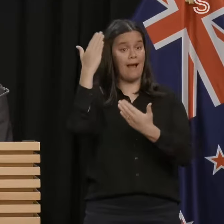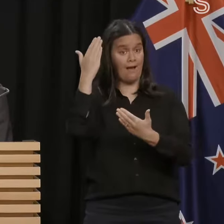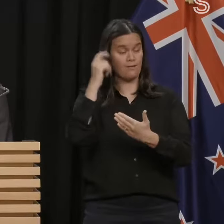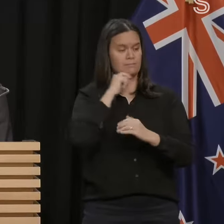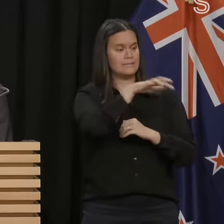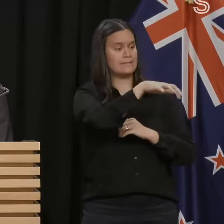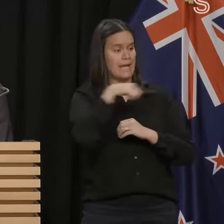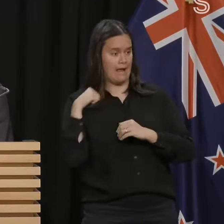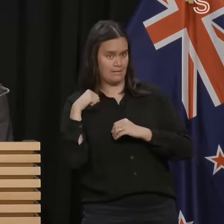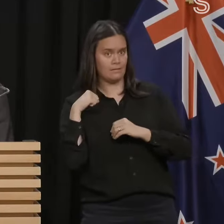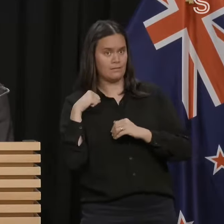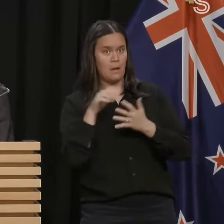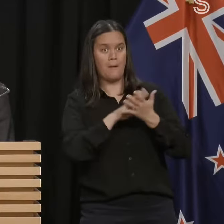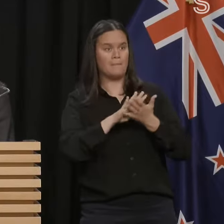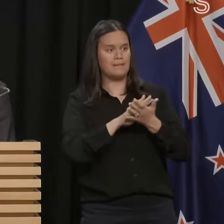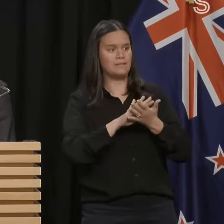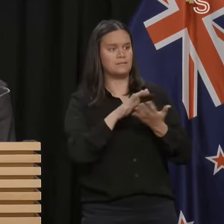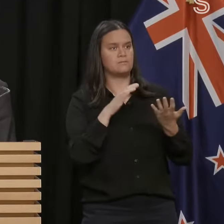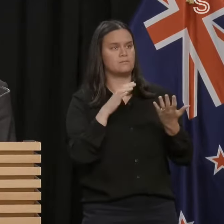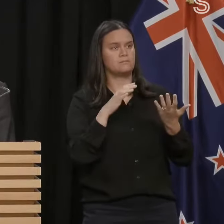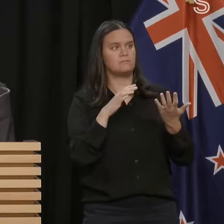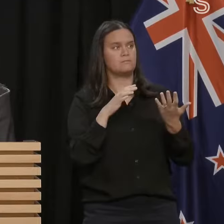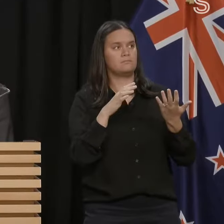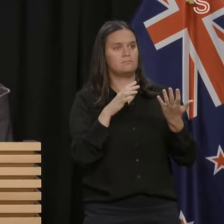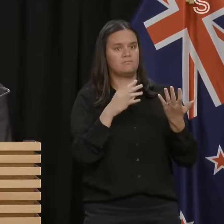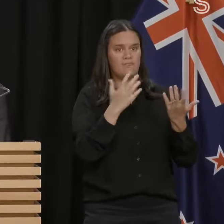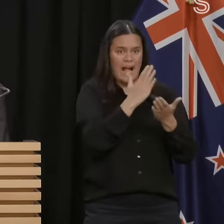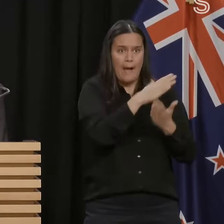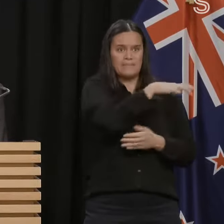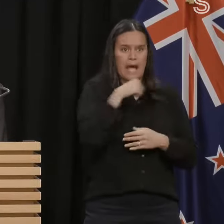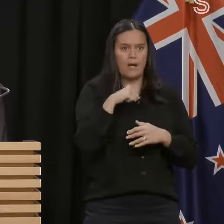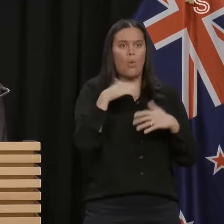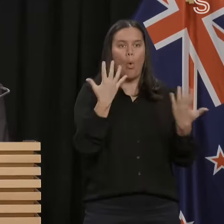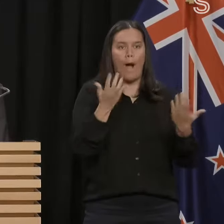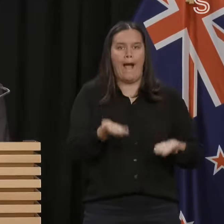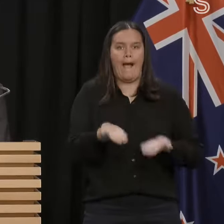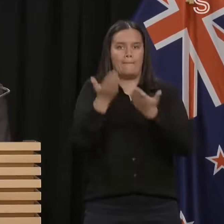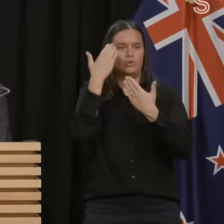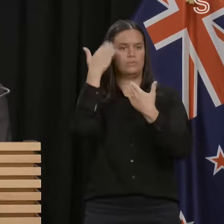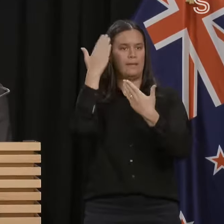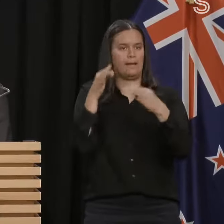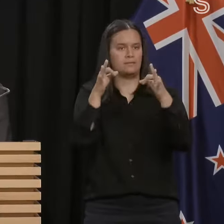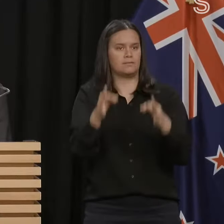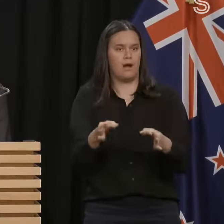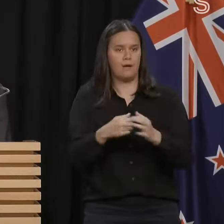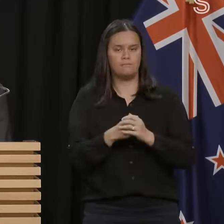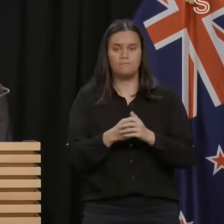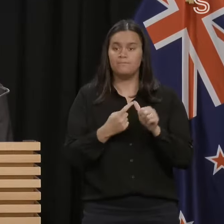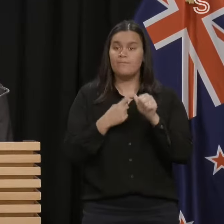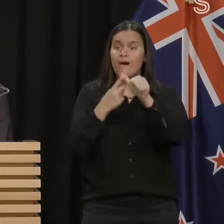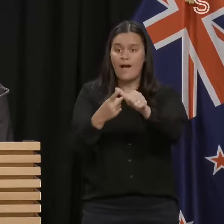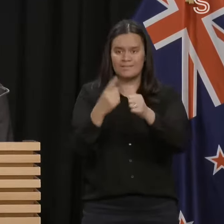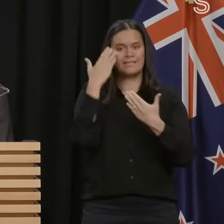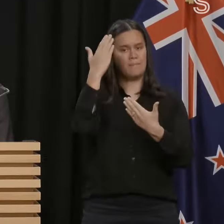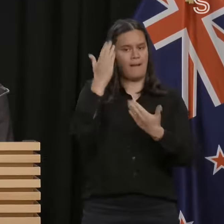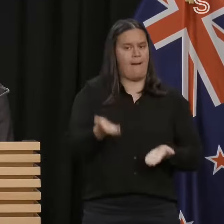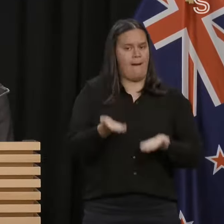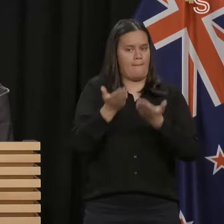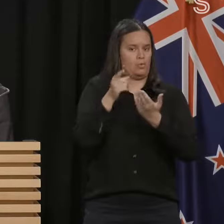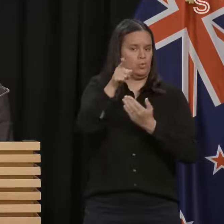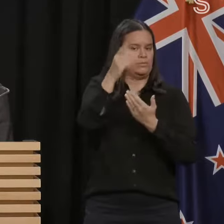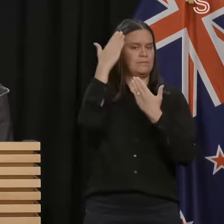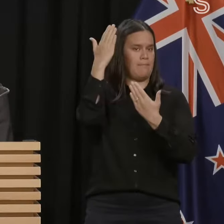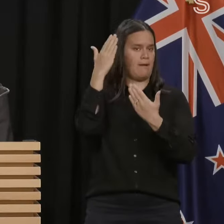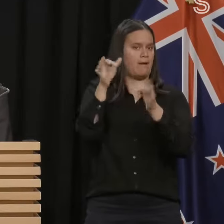go and they will lose the swipe cards? Ultimately, that is a matter for the Speaker. The Speaker will obviously have to consult with other parties, so I'll